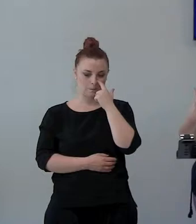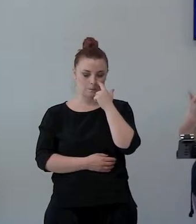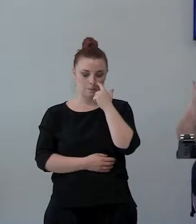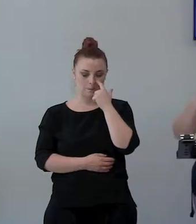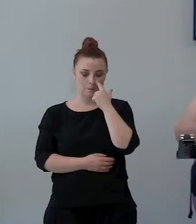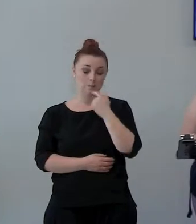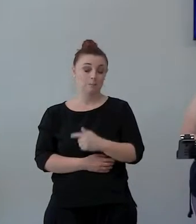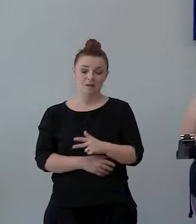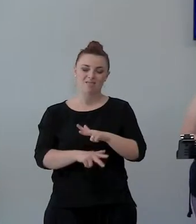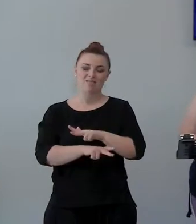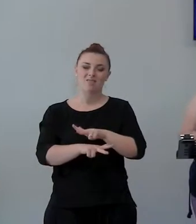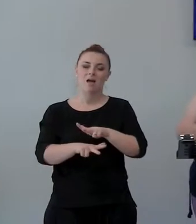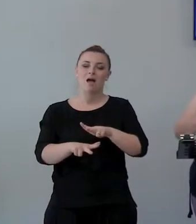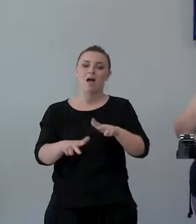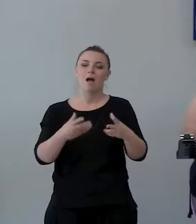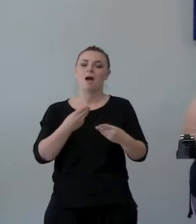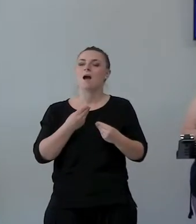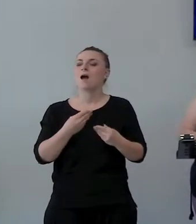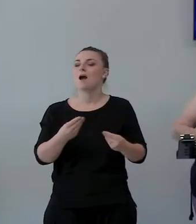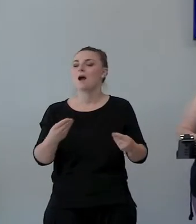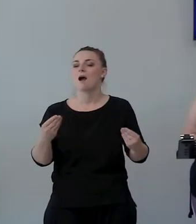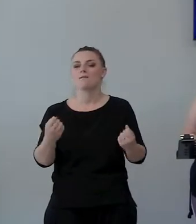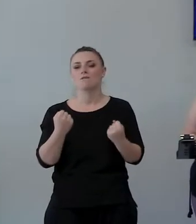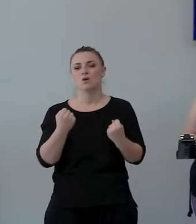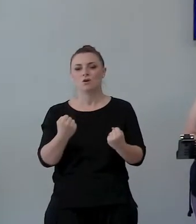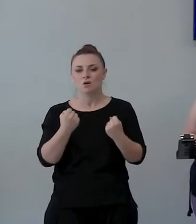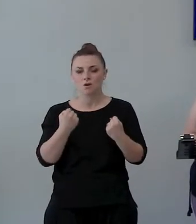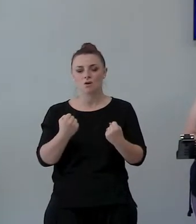È stanca morta, affaticata, ma non riesce